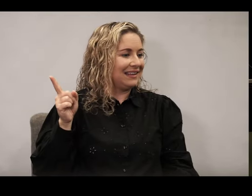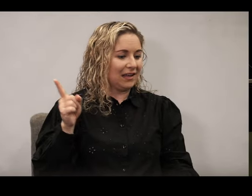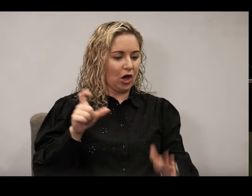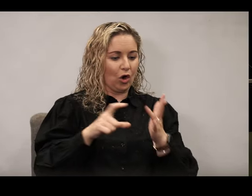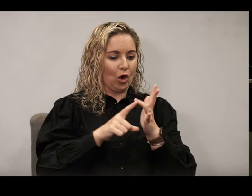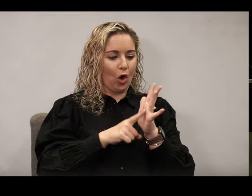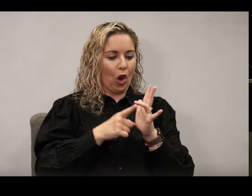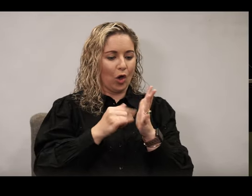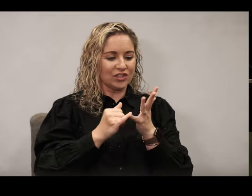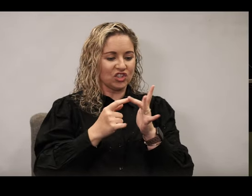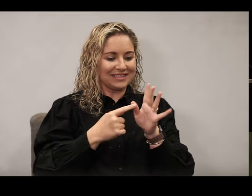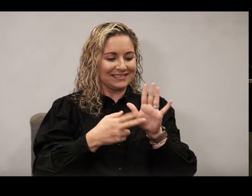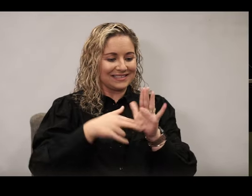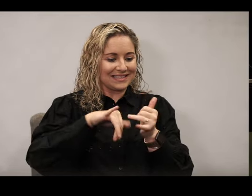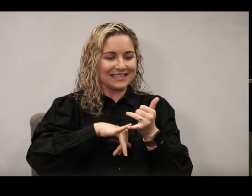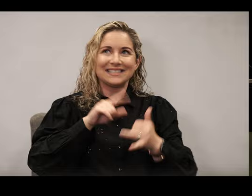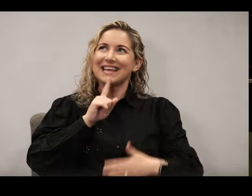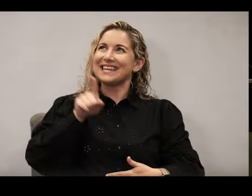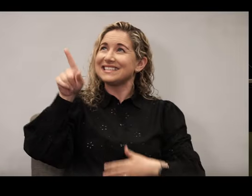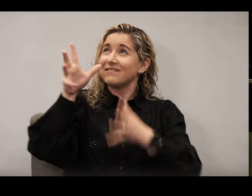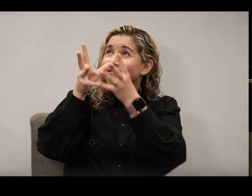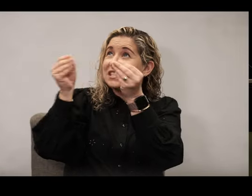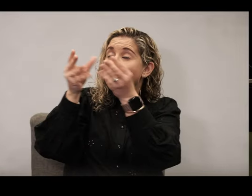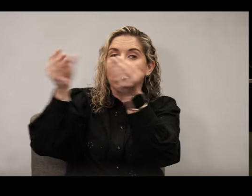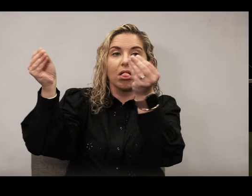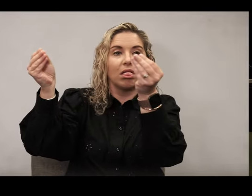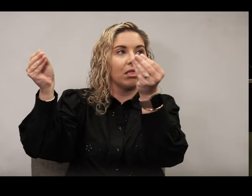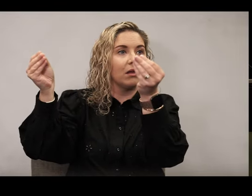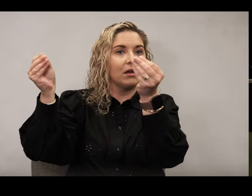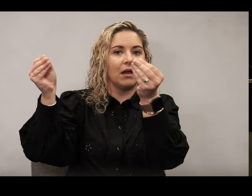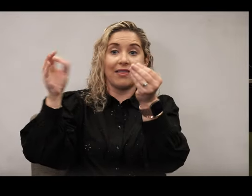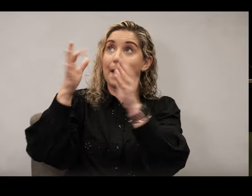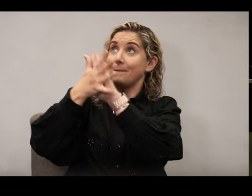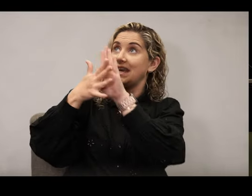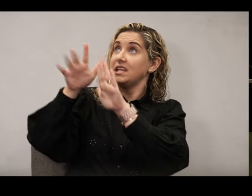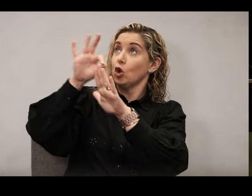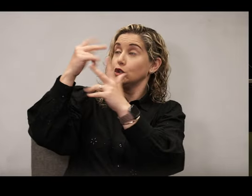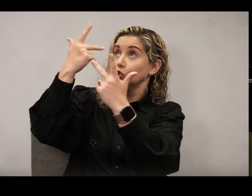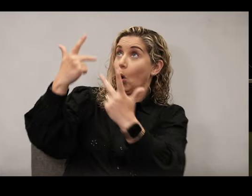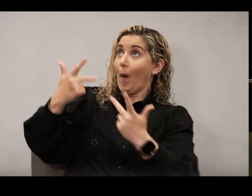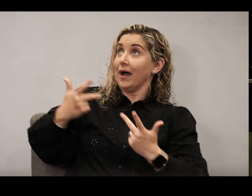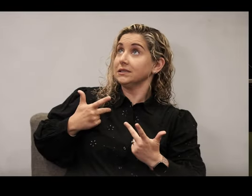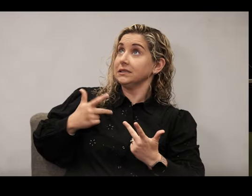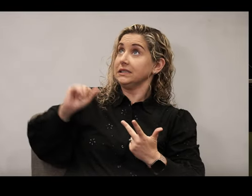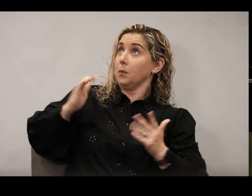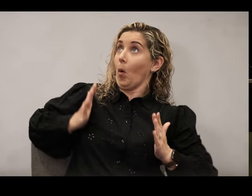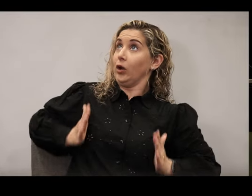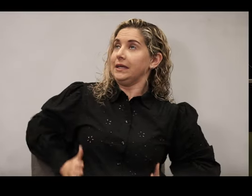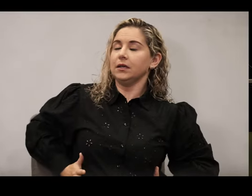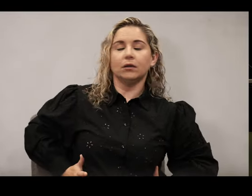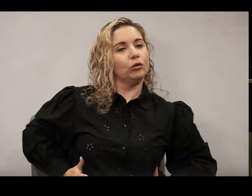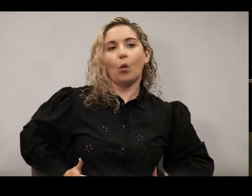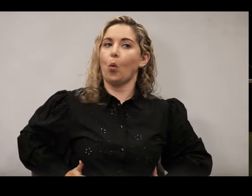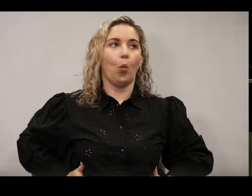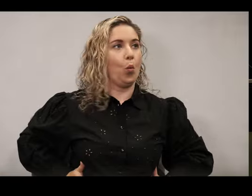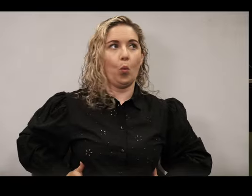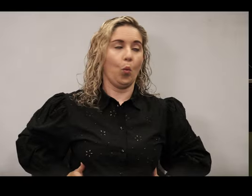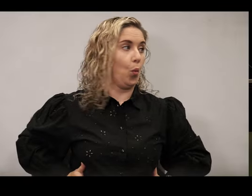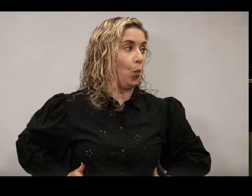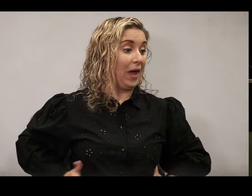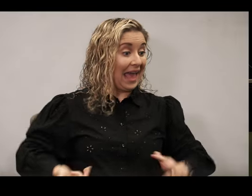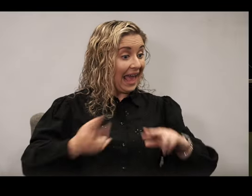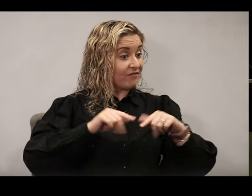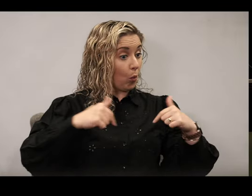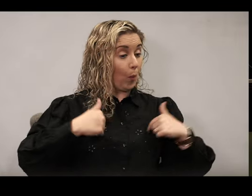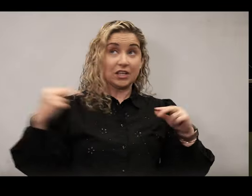invisible God. Now, he's not just invisible because he hasn't shown himself to us. He's not just invisible because if we saw his glory, we would